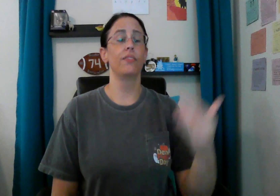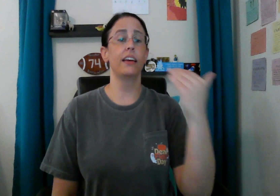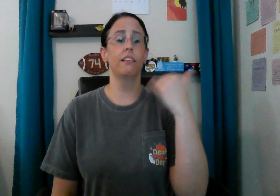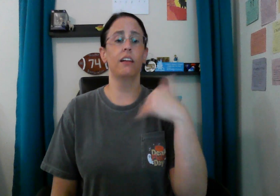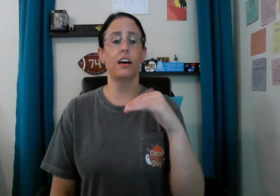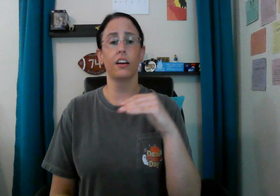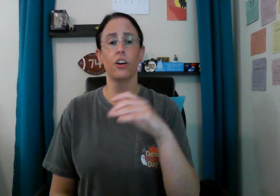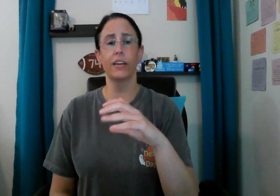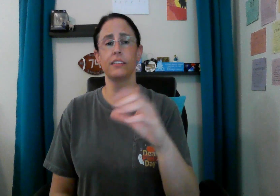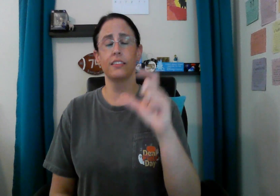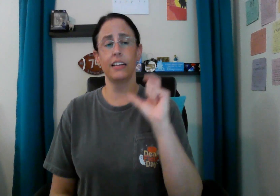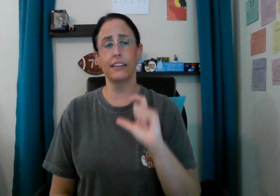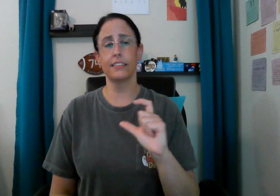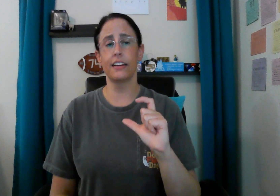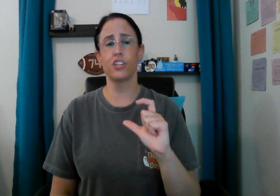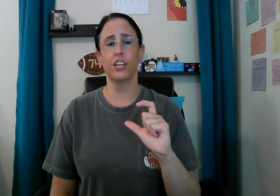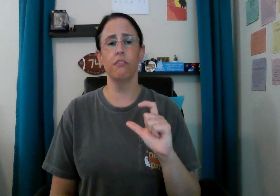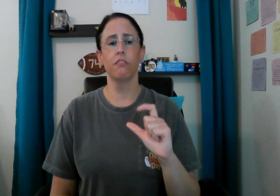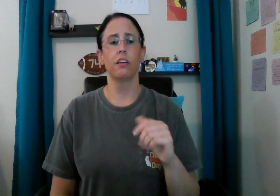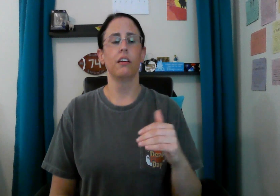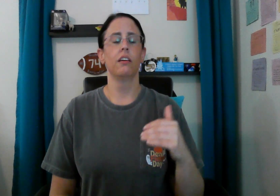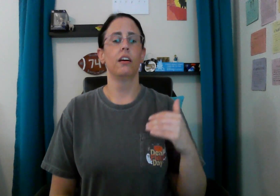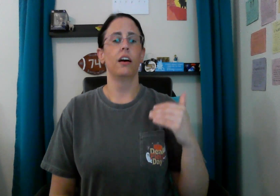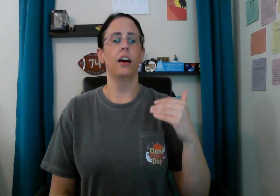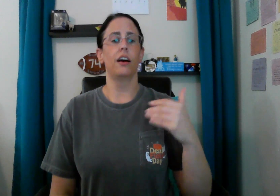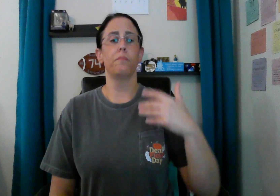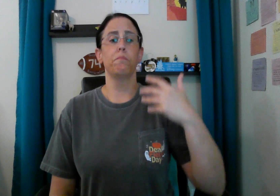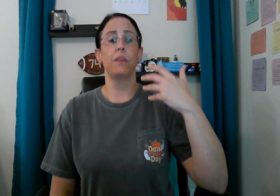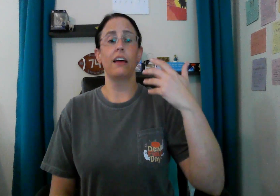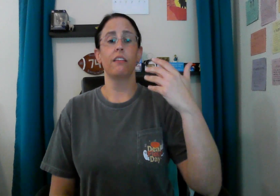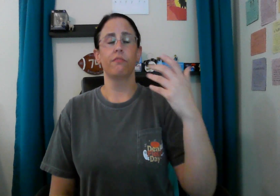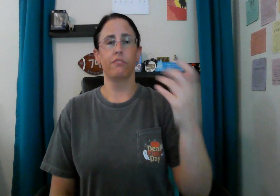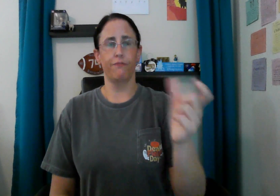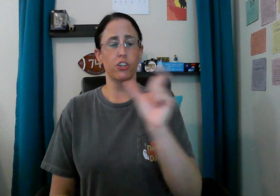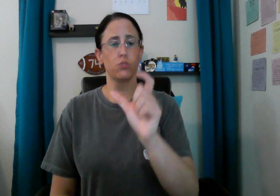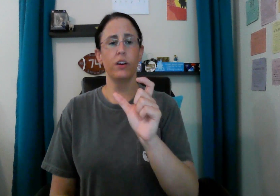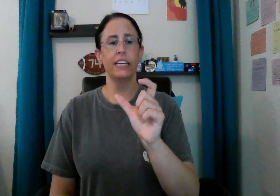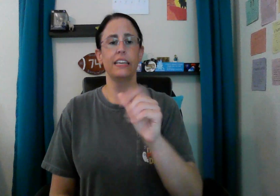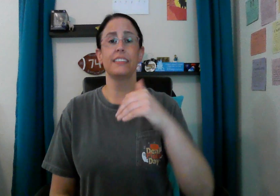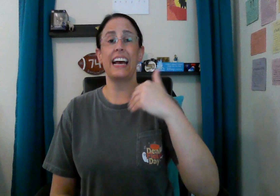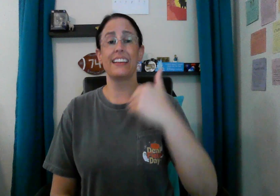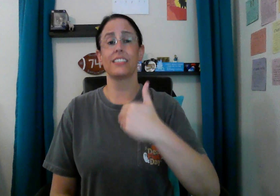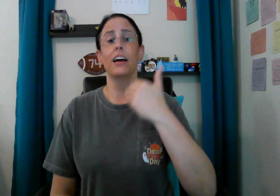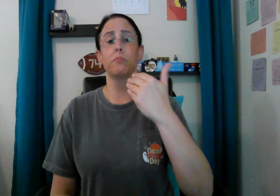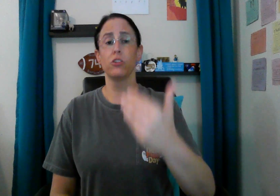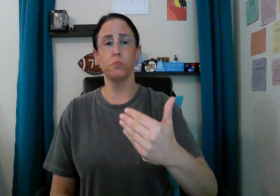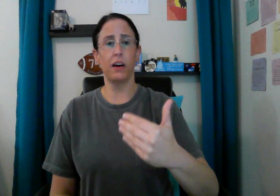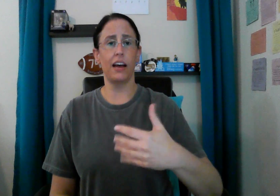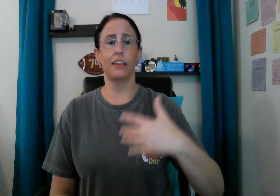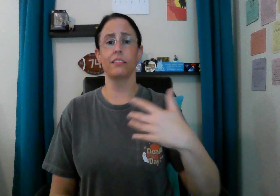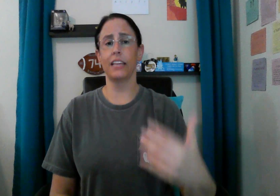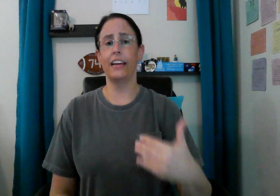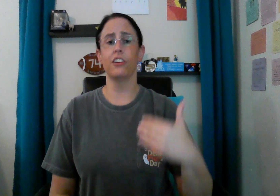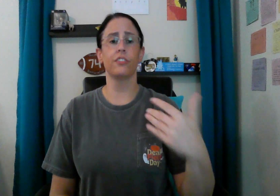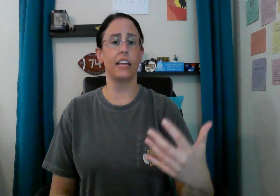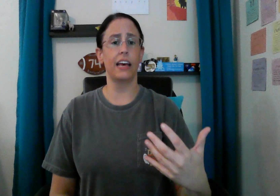Then going into the next section, the first one is as time goes by, later,